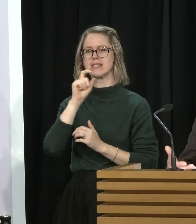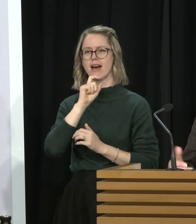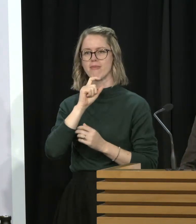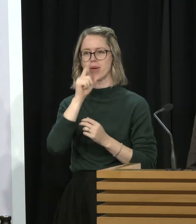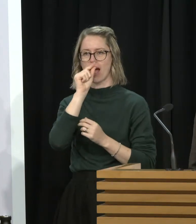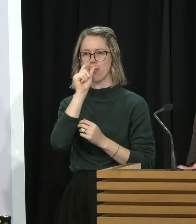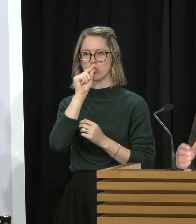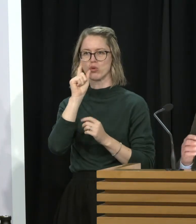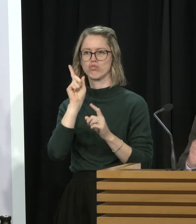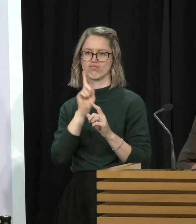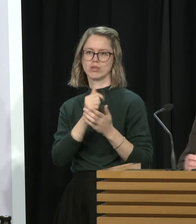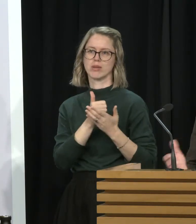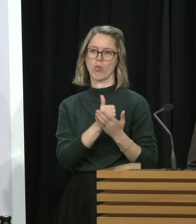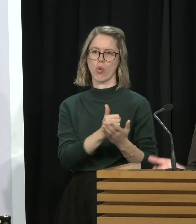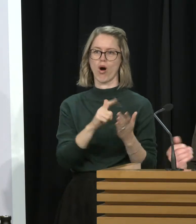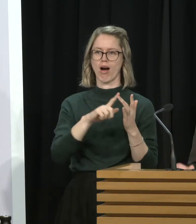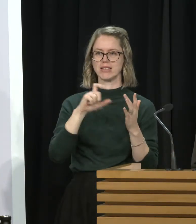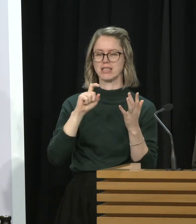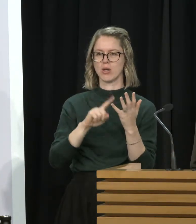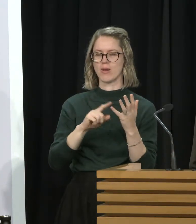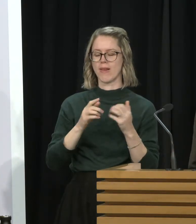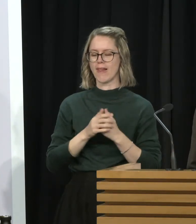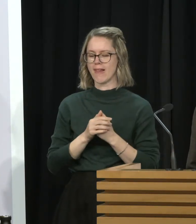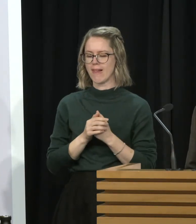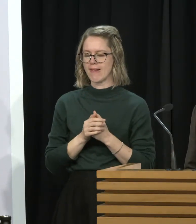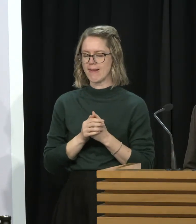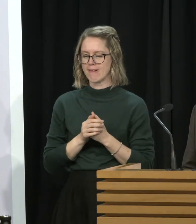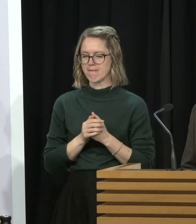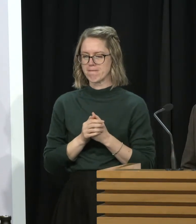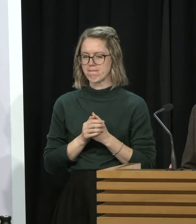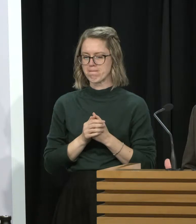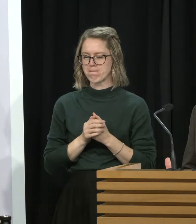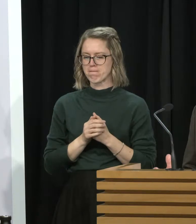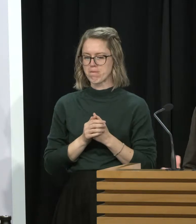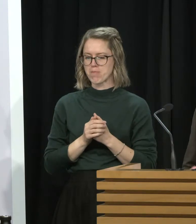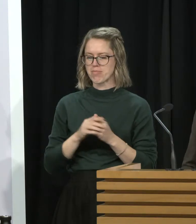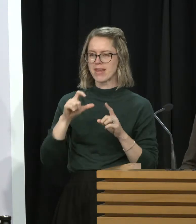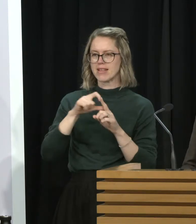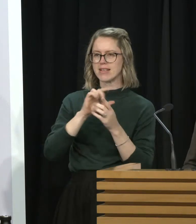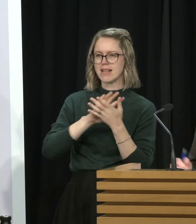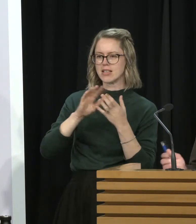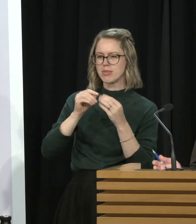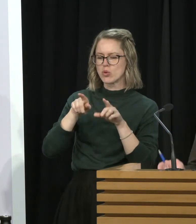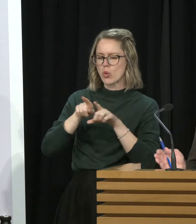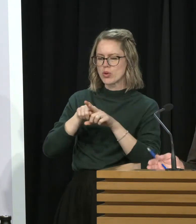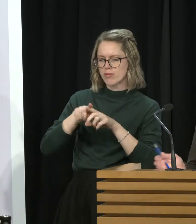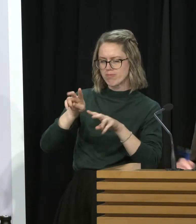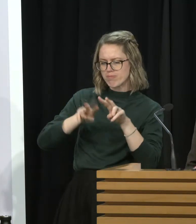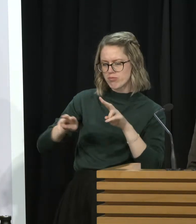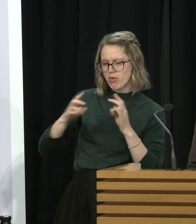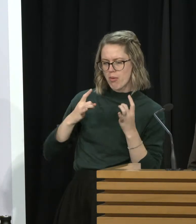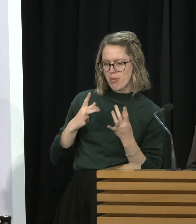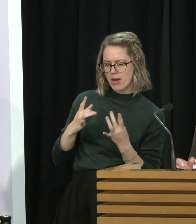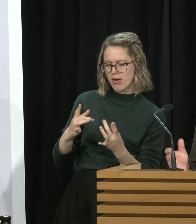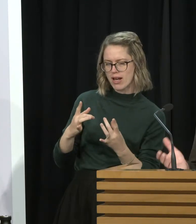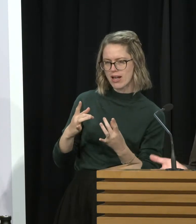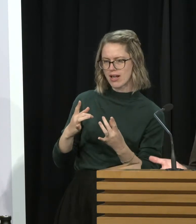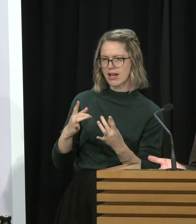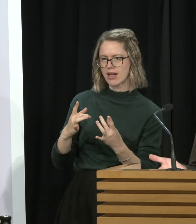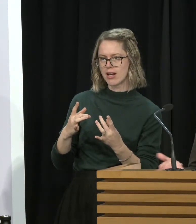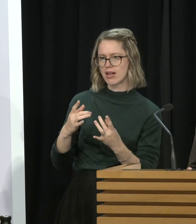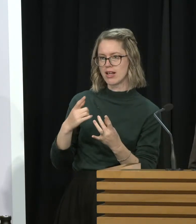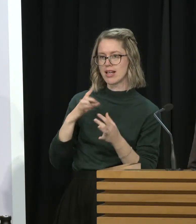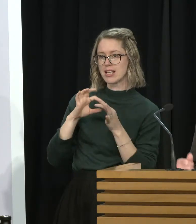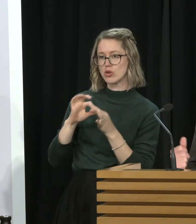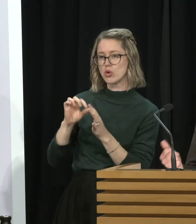be able to do that. As part of going back to district health boards to look at their readiness and preparation in the light of the